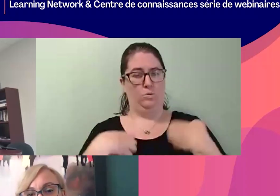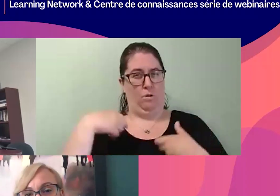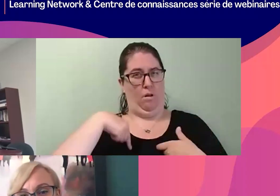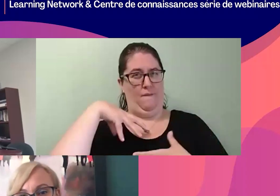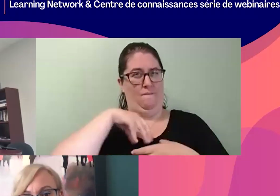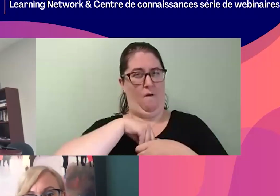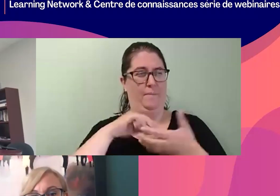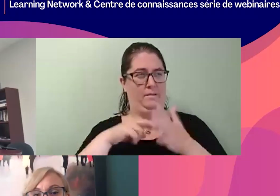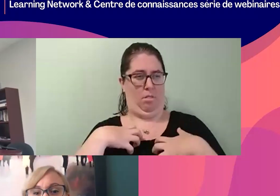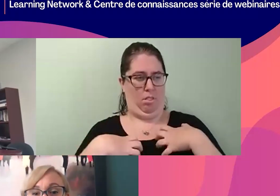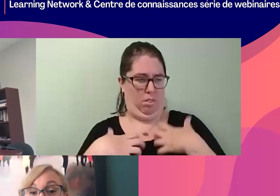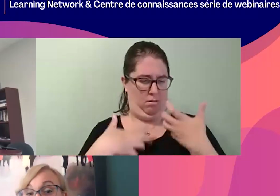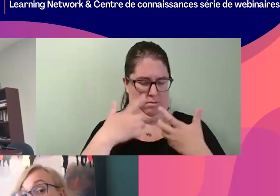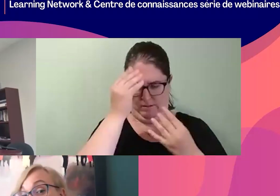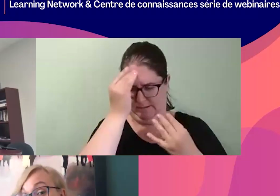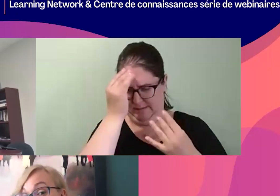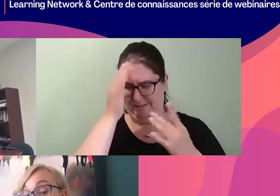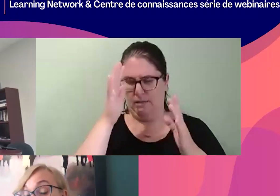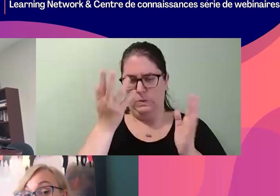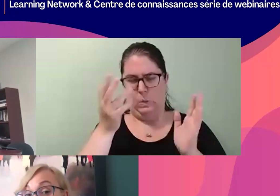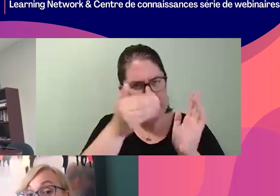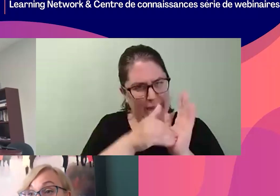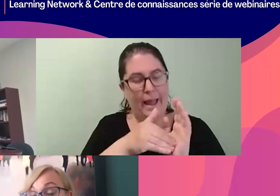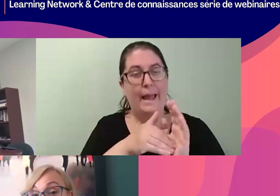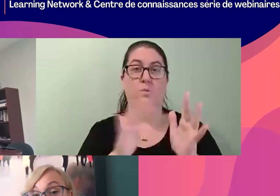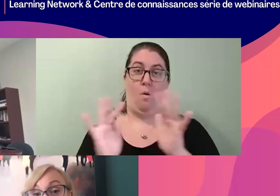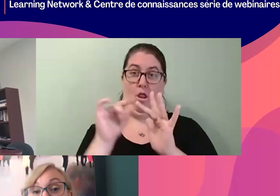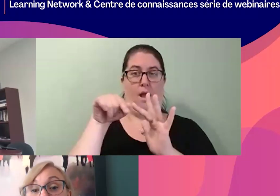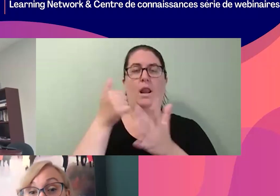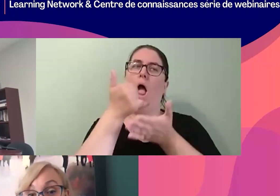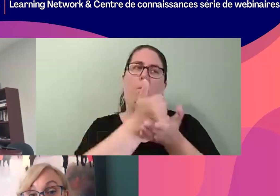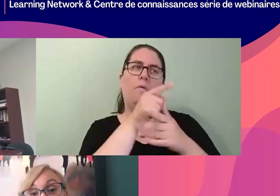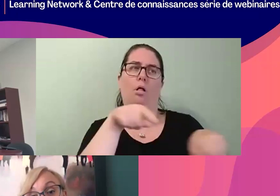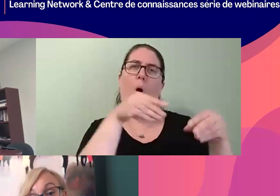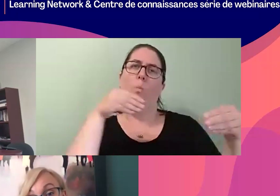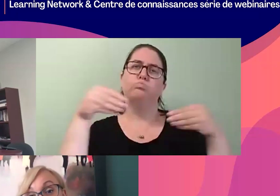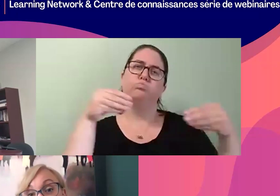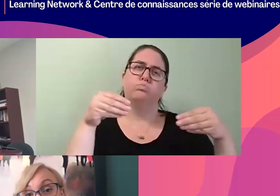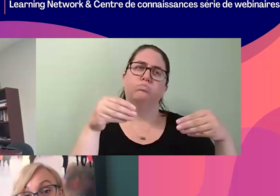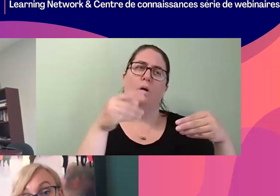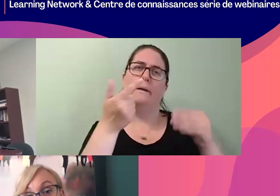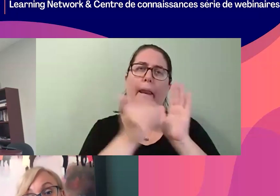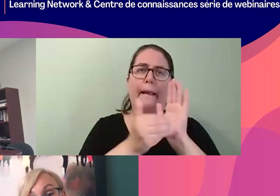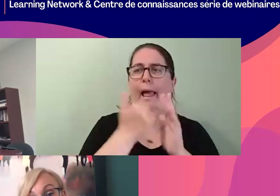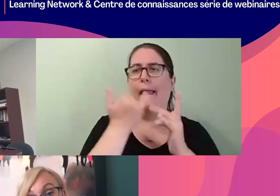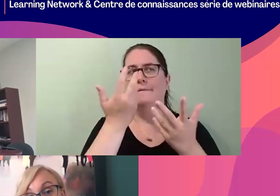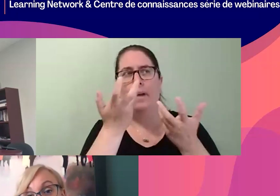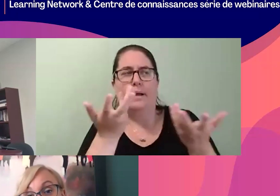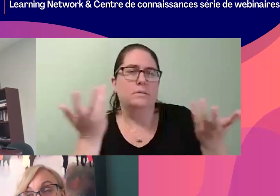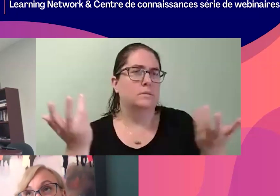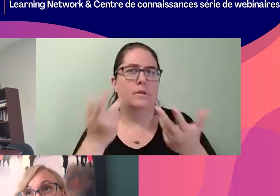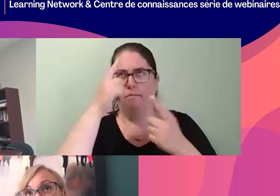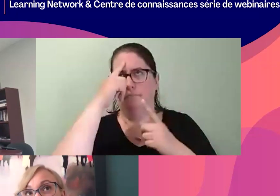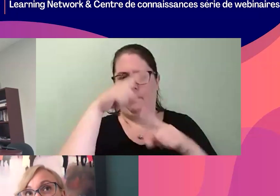to process the information. So the fact that it's online helps people to go back and do it again if they need to and